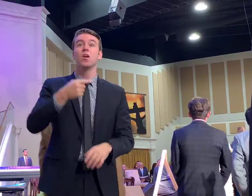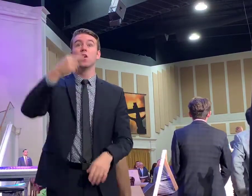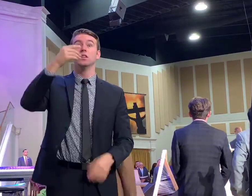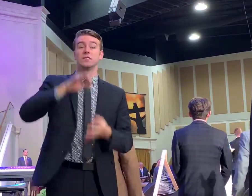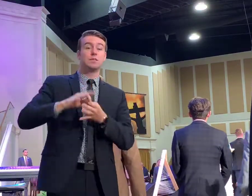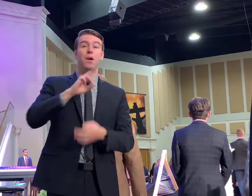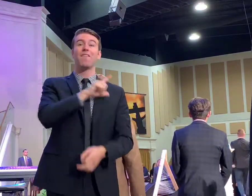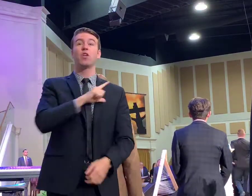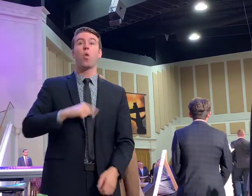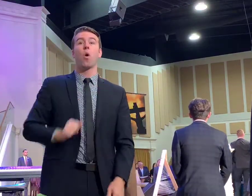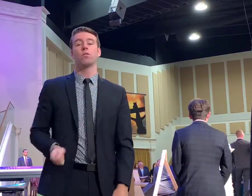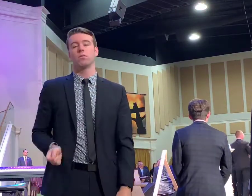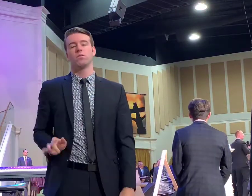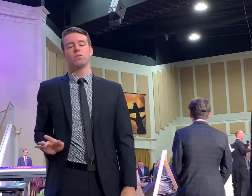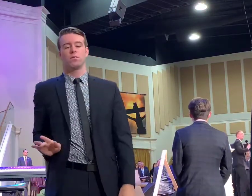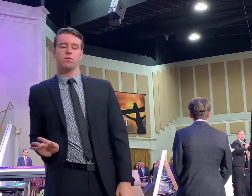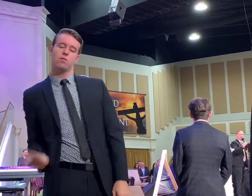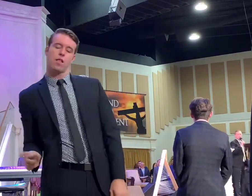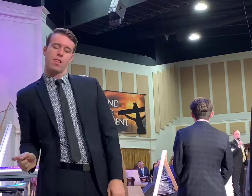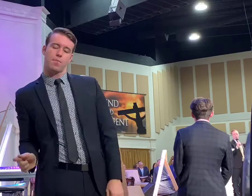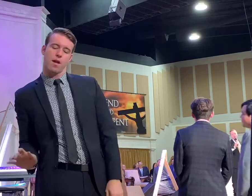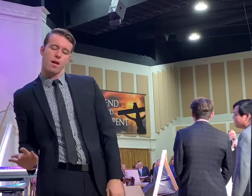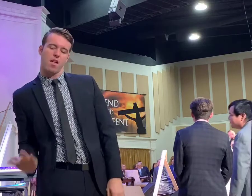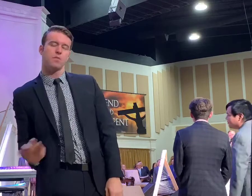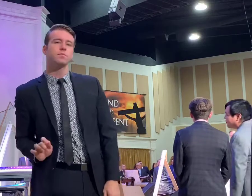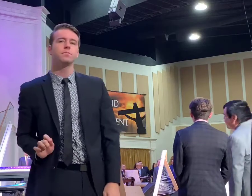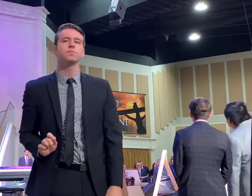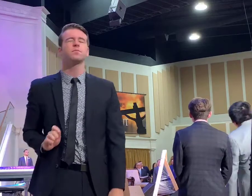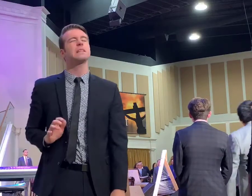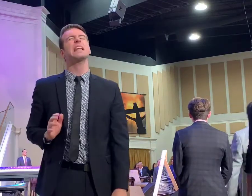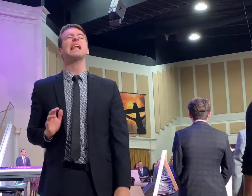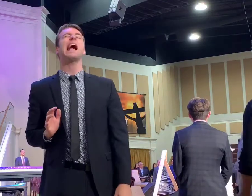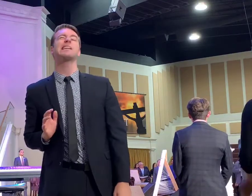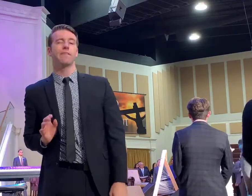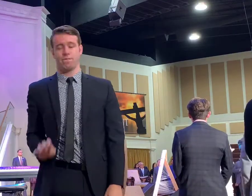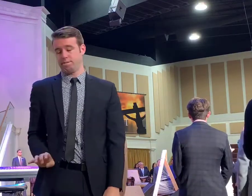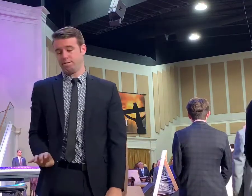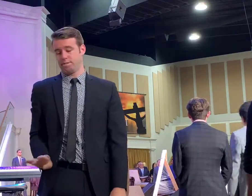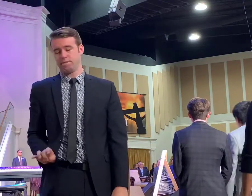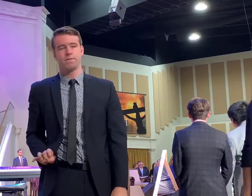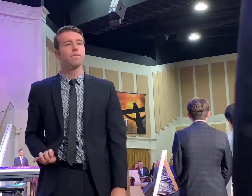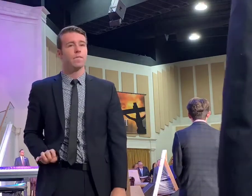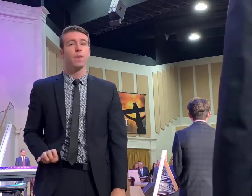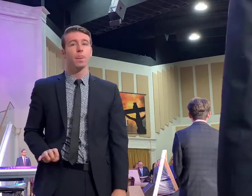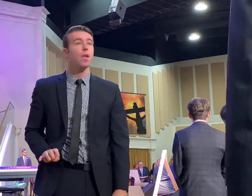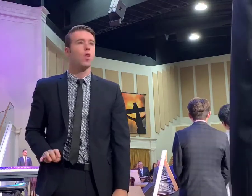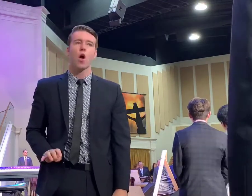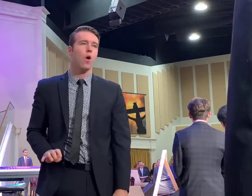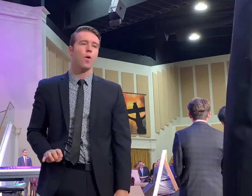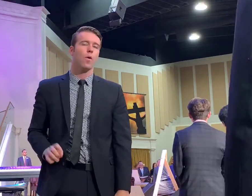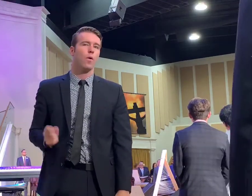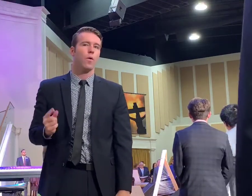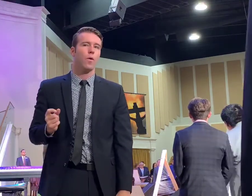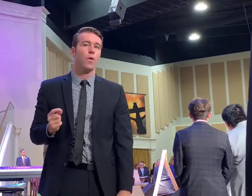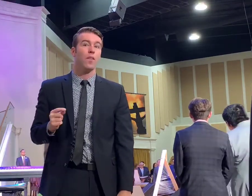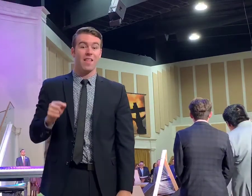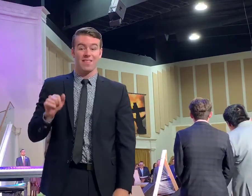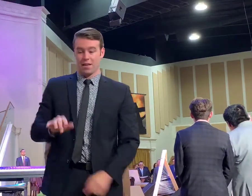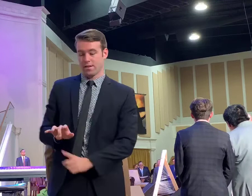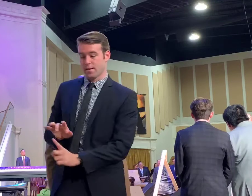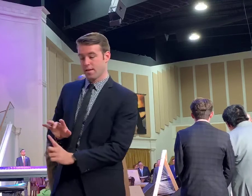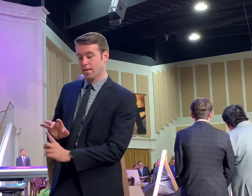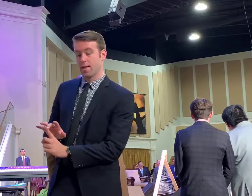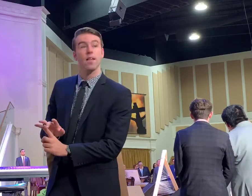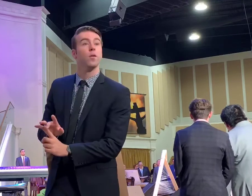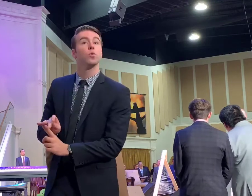Lord just moved a little bit on him. Just kind of. No, this attack was unprecedented,